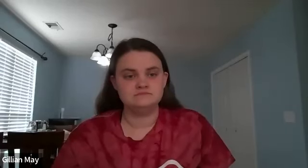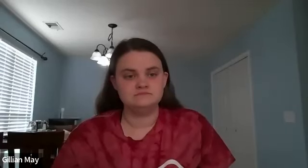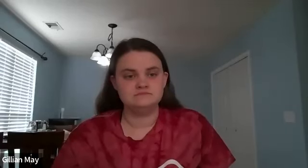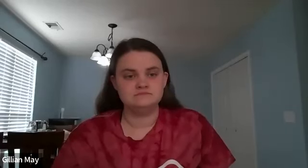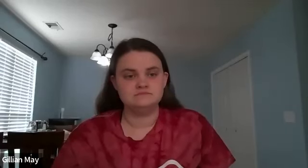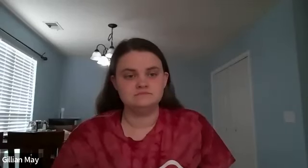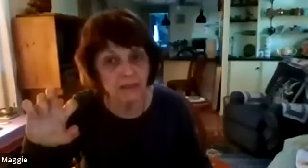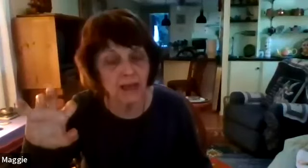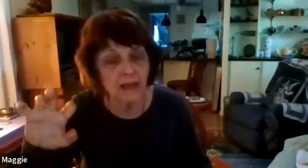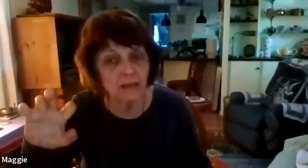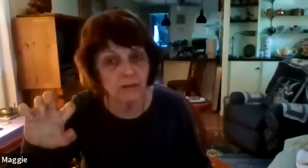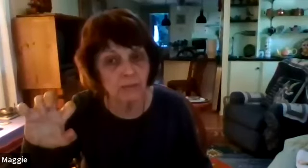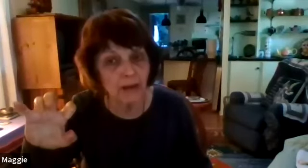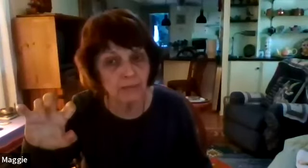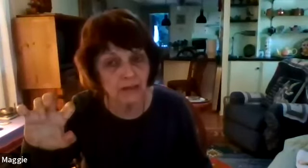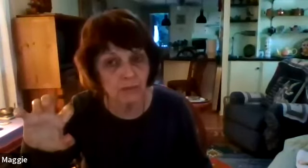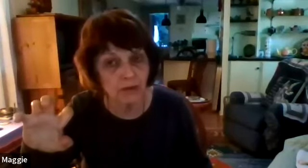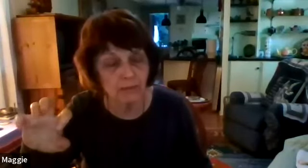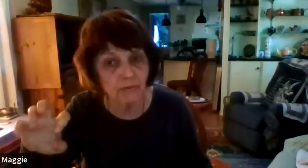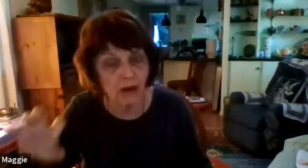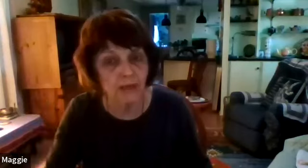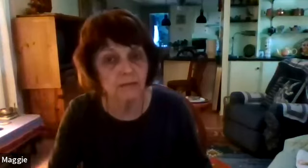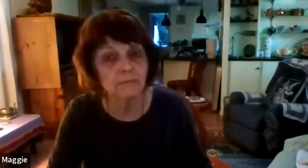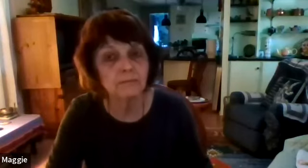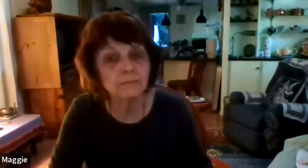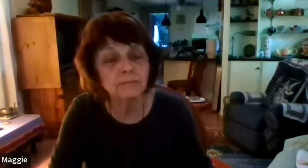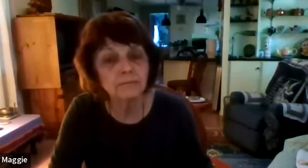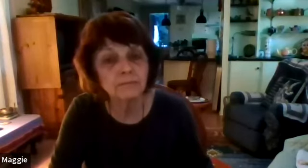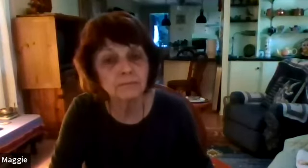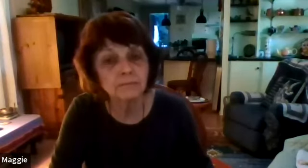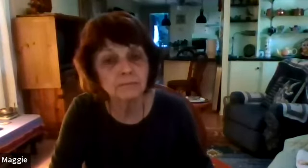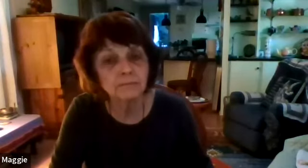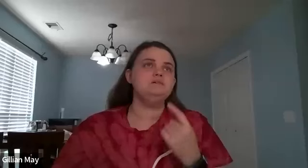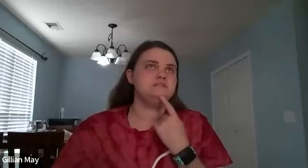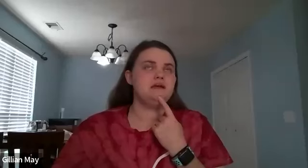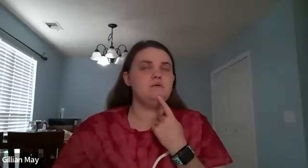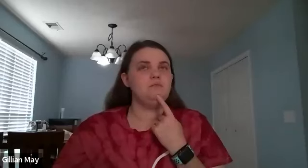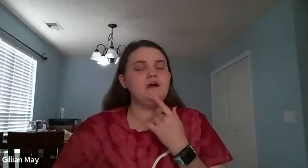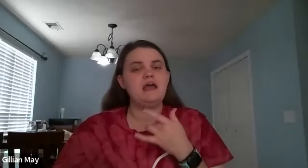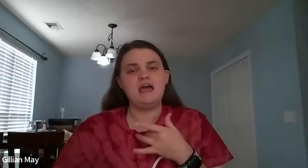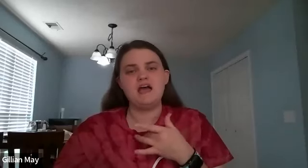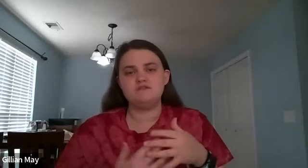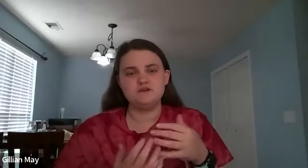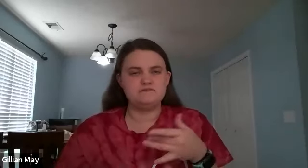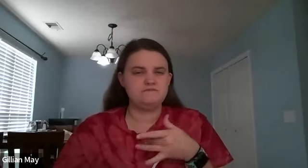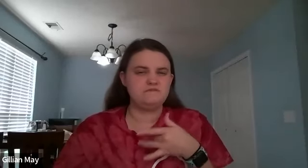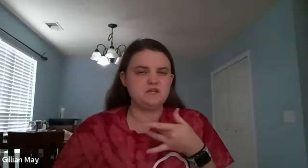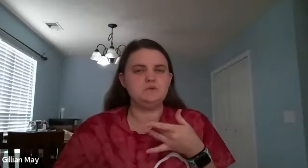just trying to do my best with my right. So I would say whatever